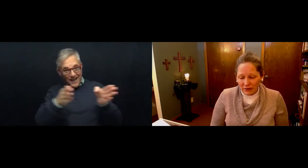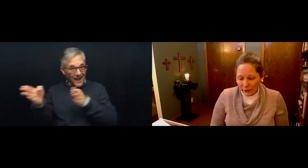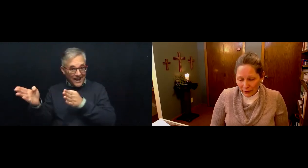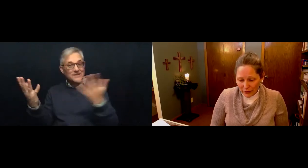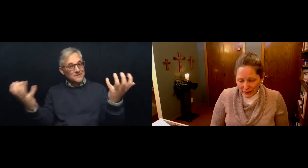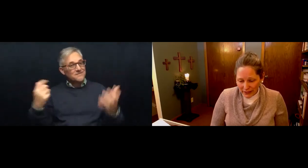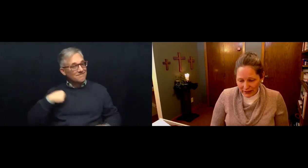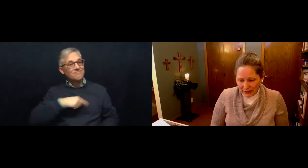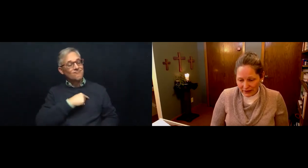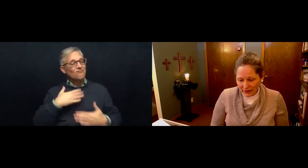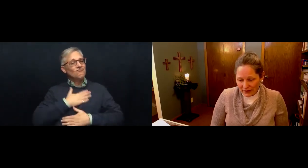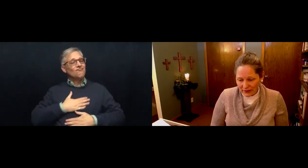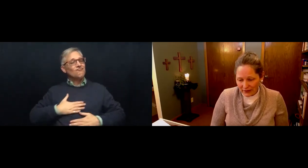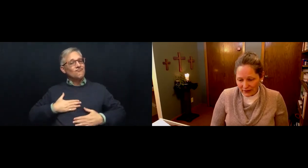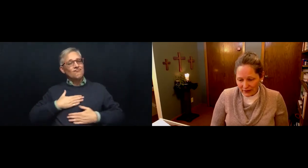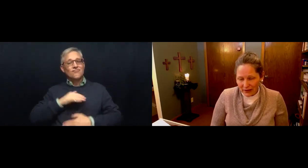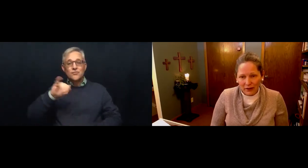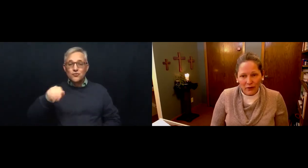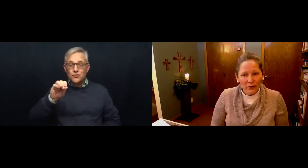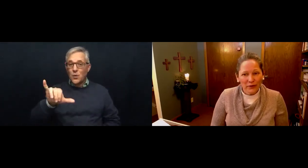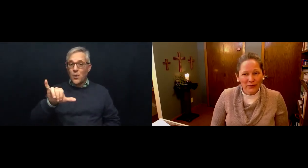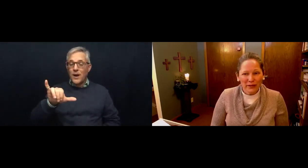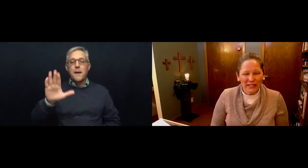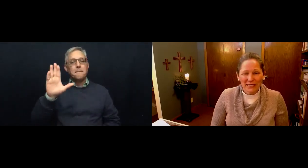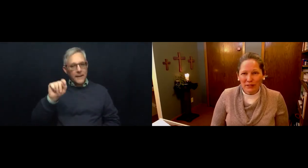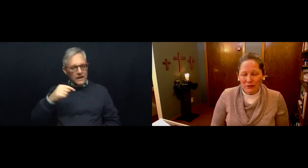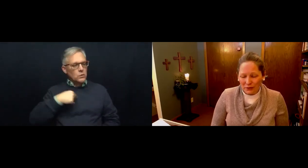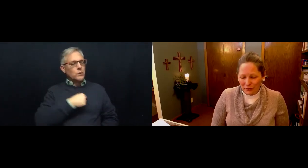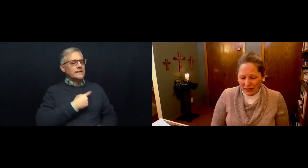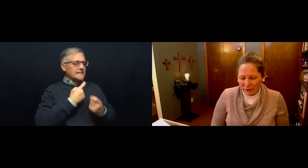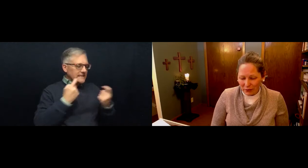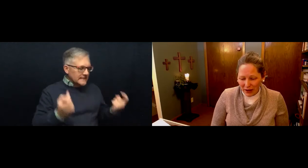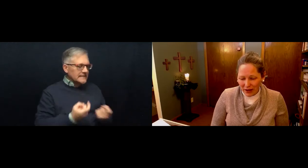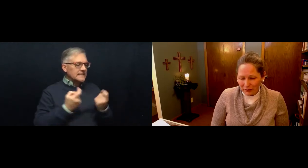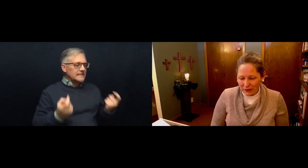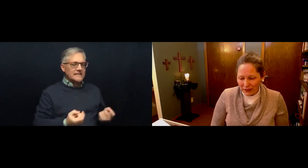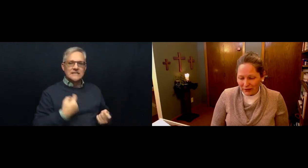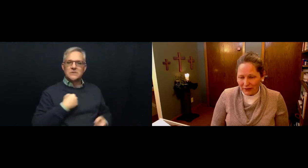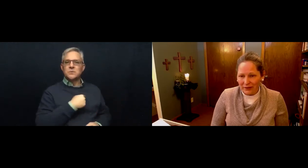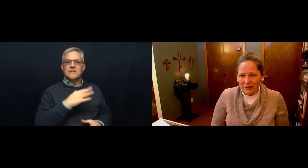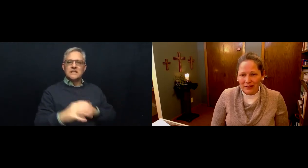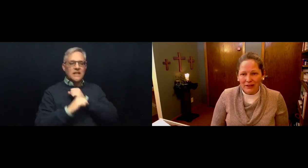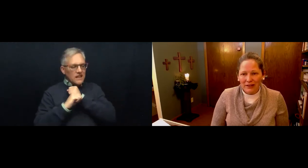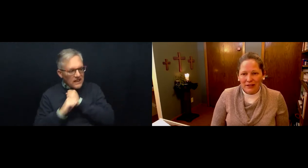Because of our own sin, our own ways that we turn away from God and one